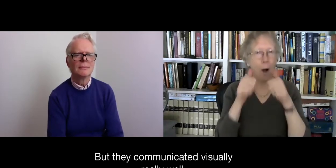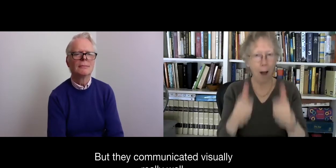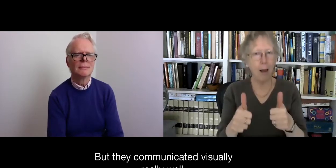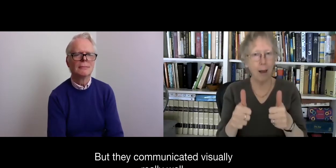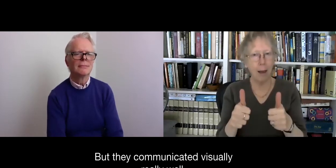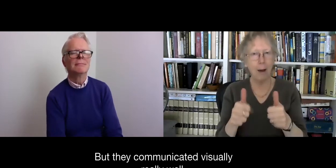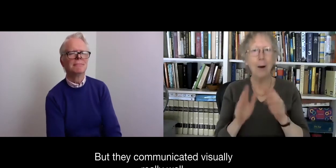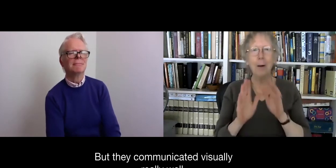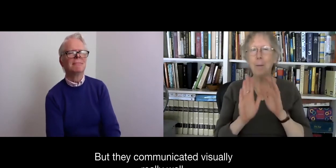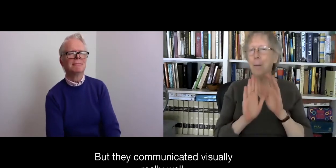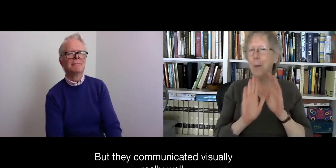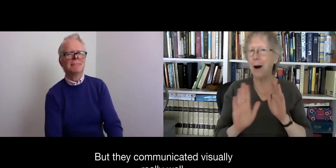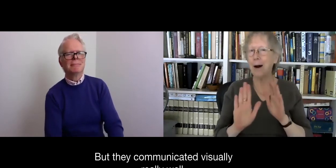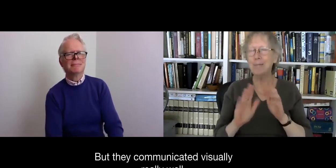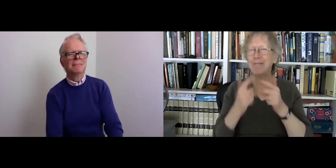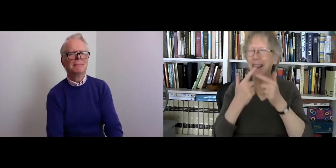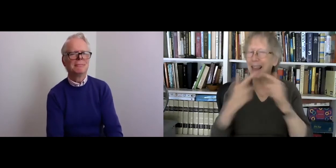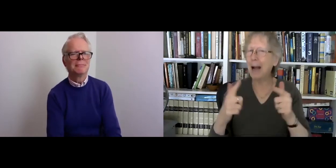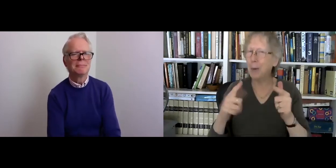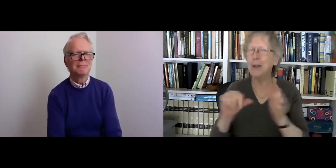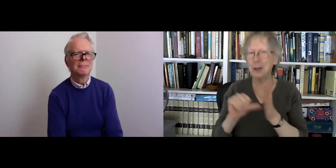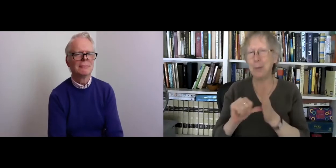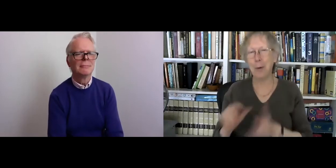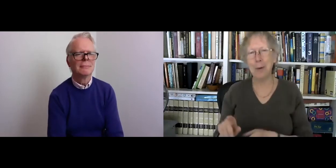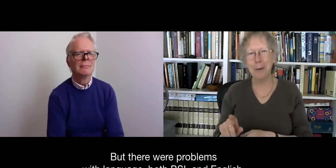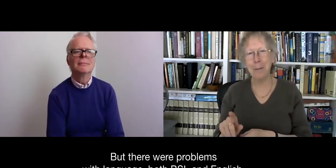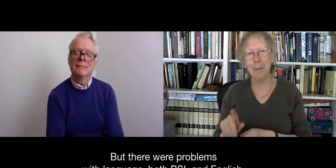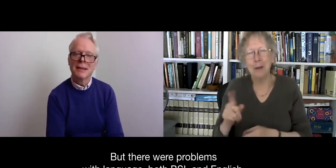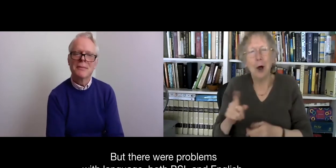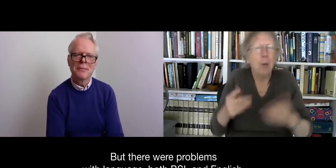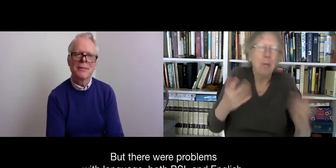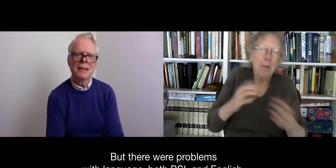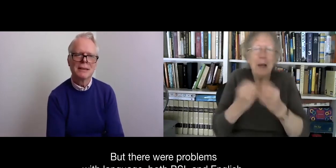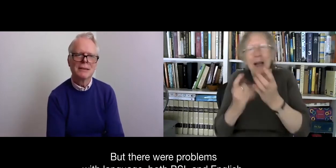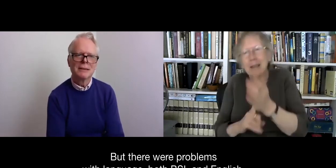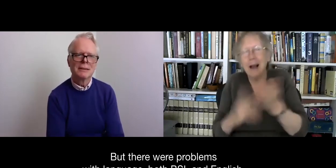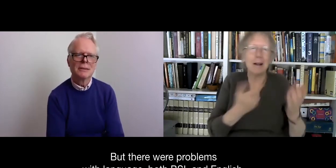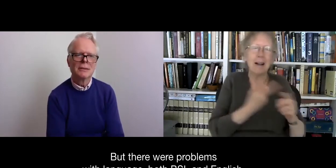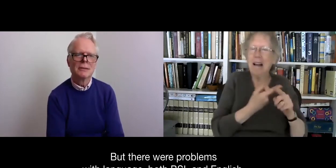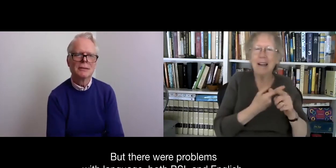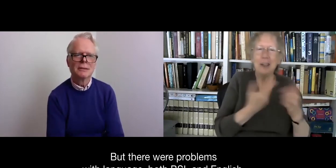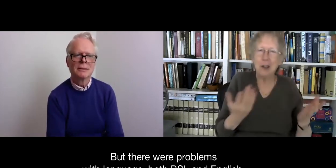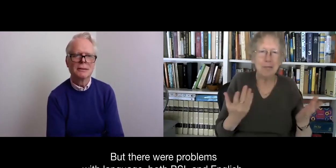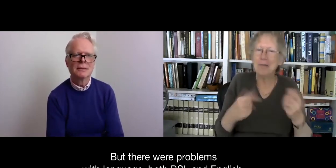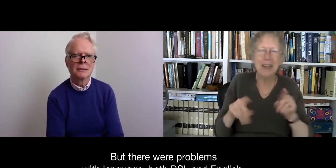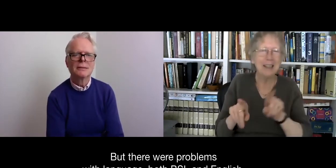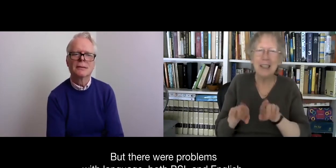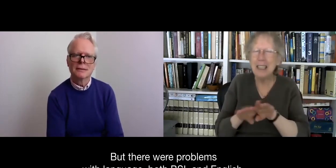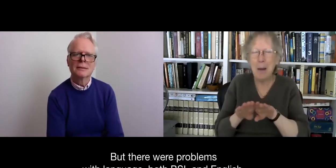communicated visually really well. But there were problems with language, both BSL and